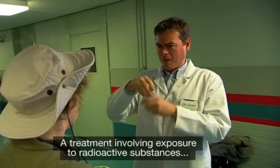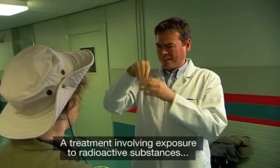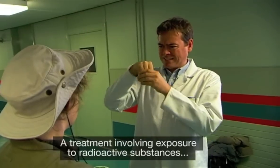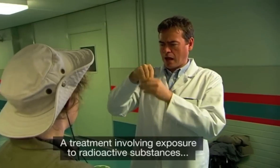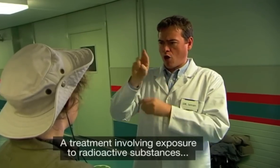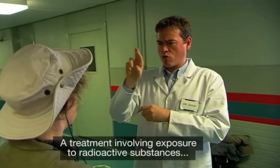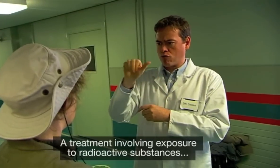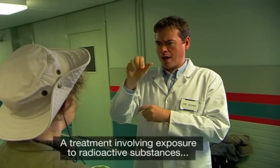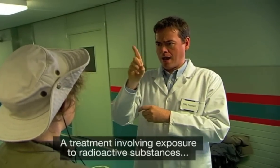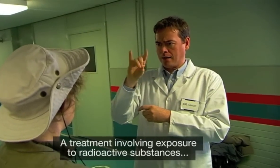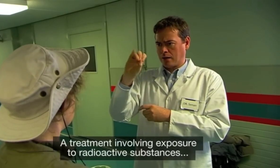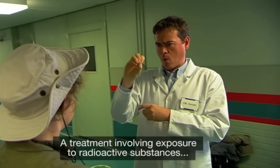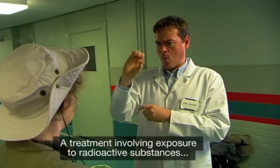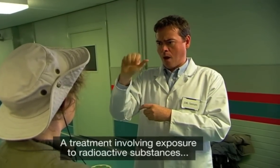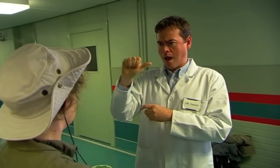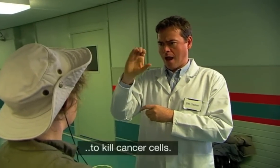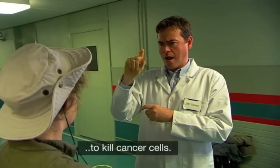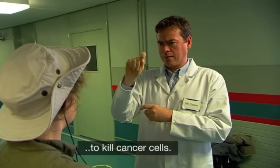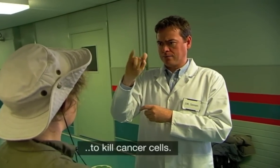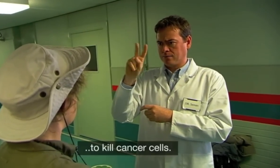to radioactive substances to kill cancer cells.